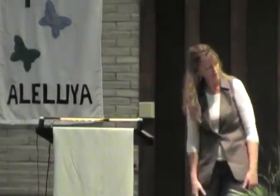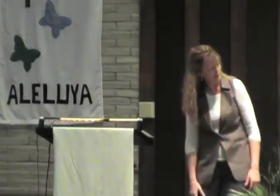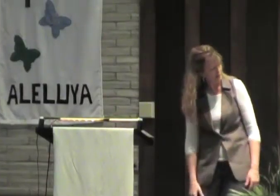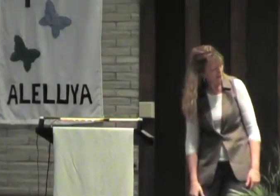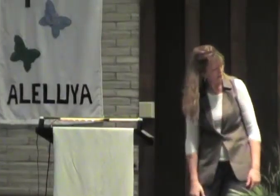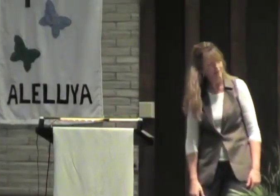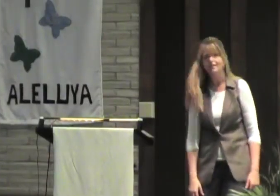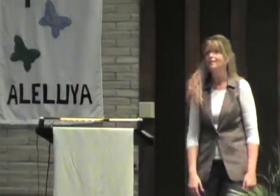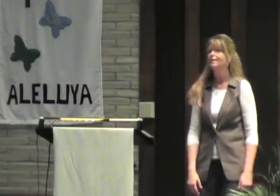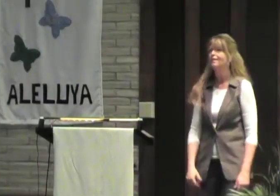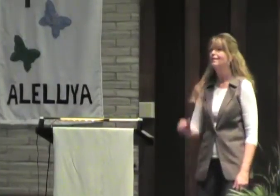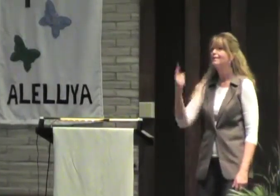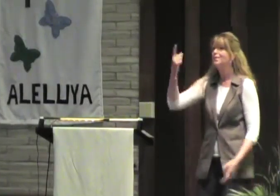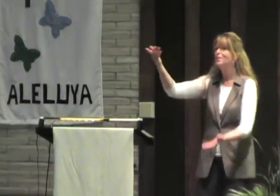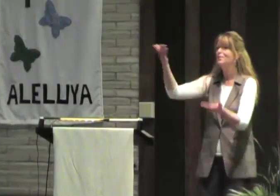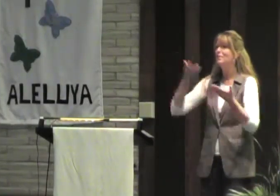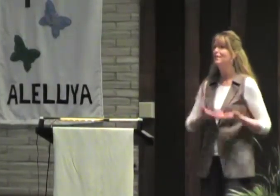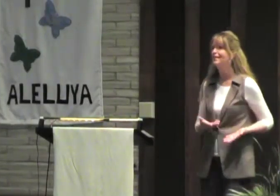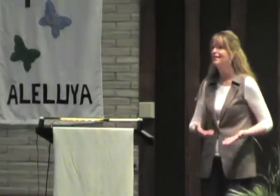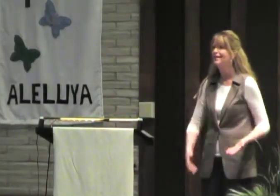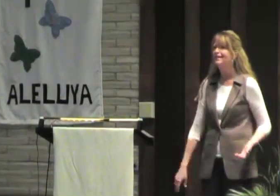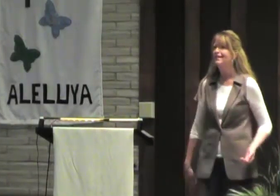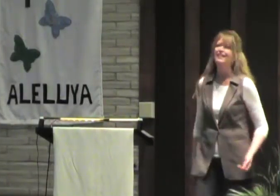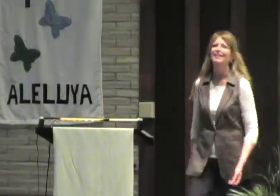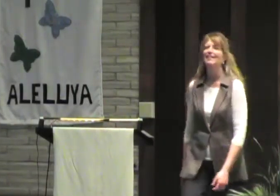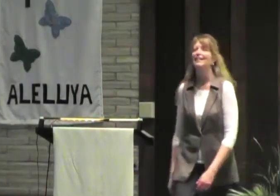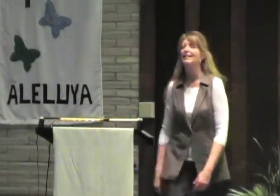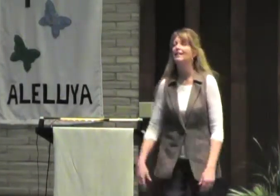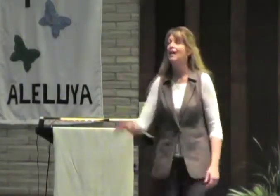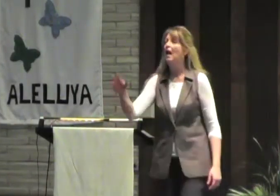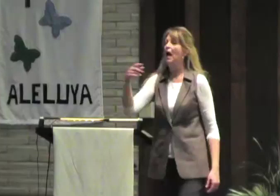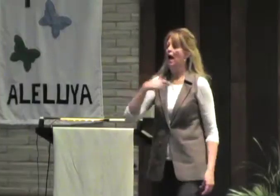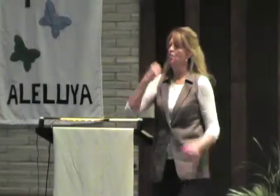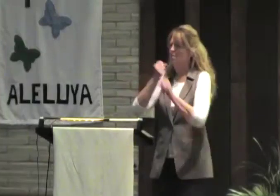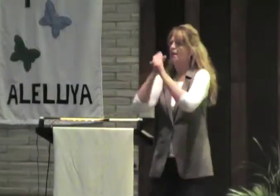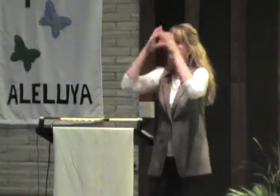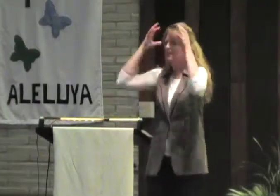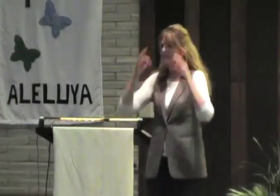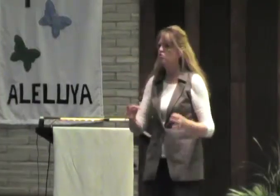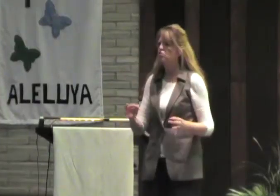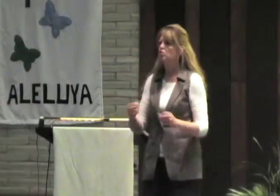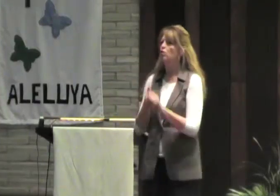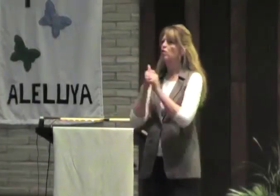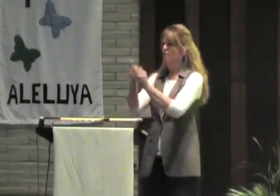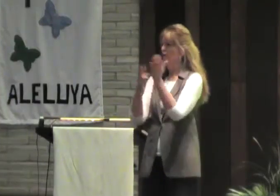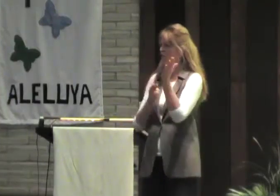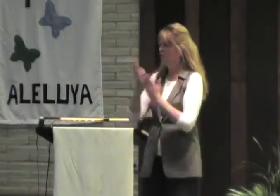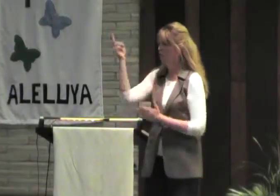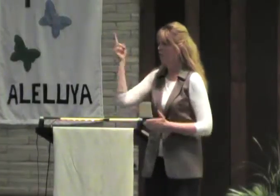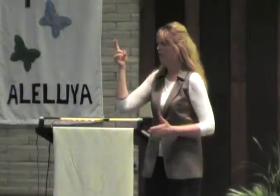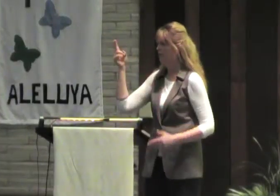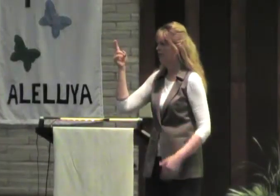my Bible? Can somebody bring me my Bible? I'm going to make a decision to follow the